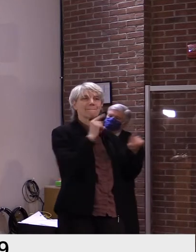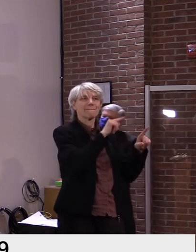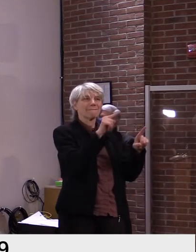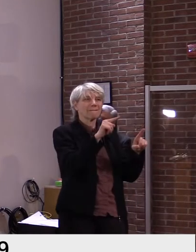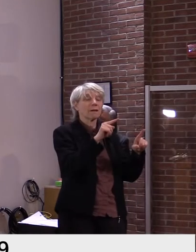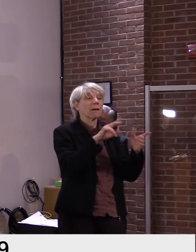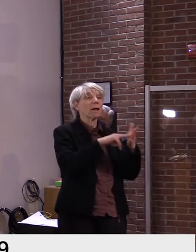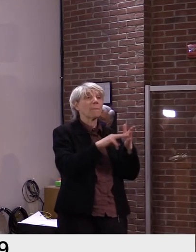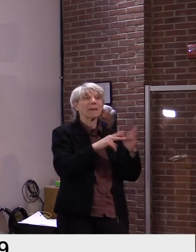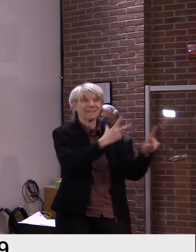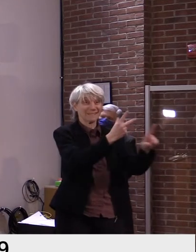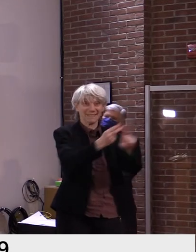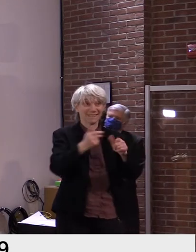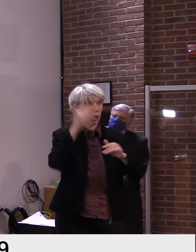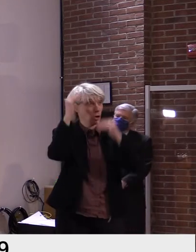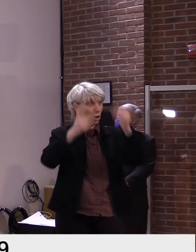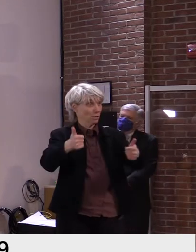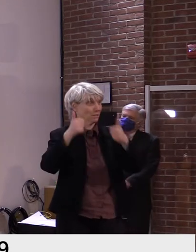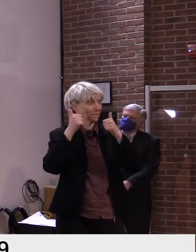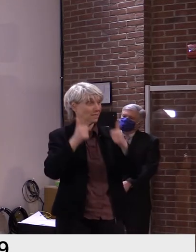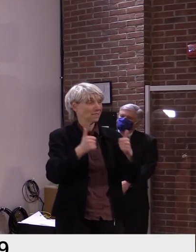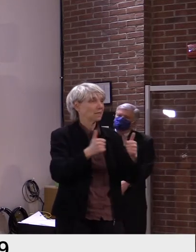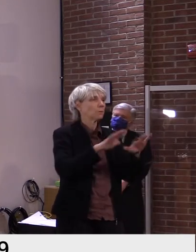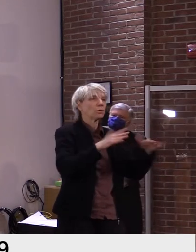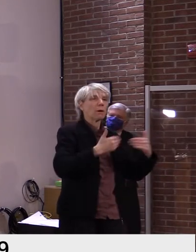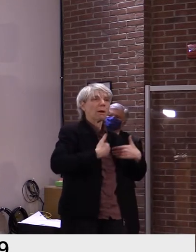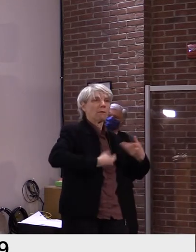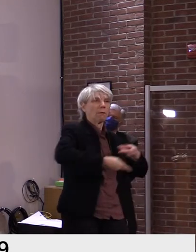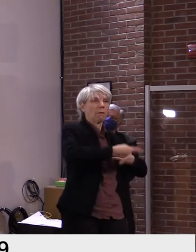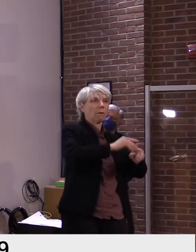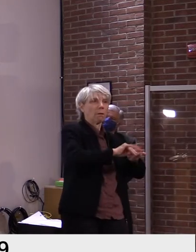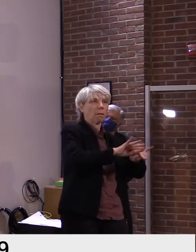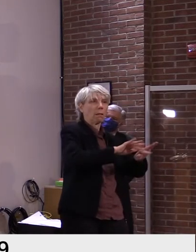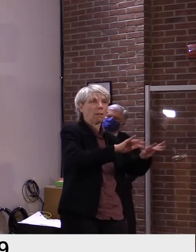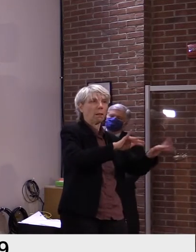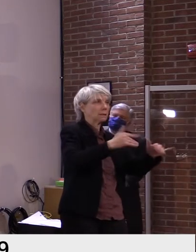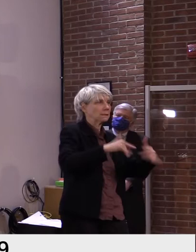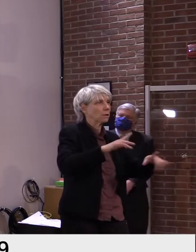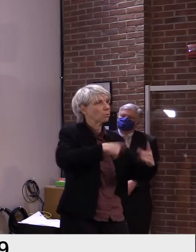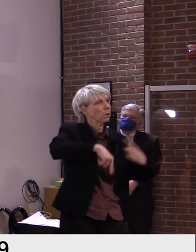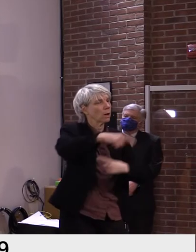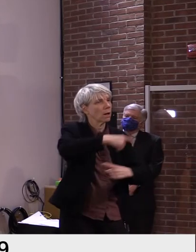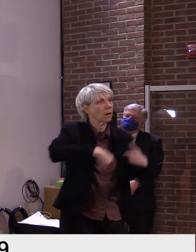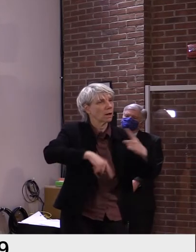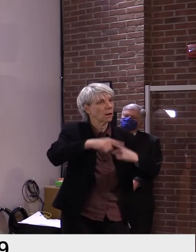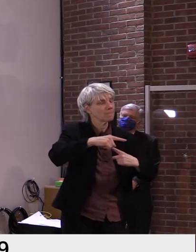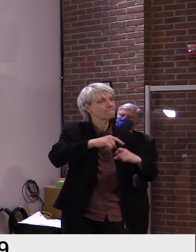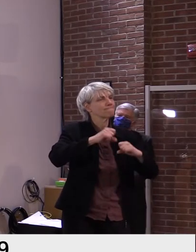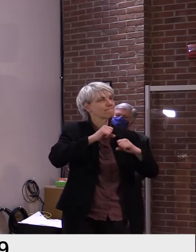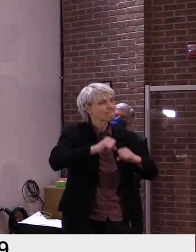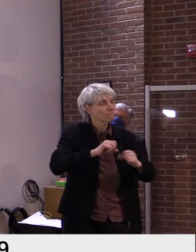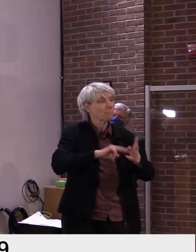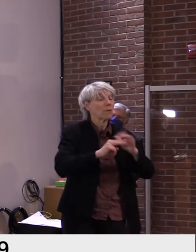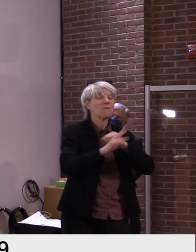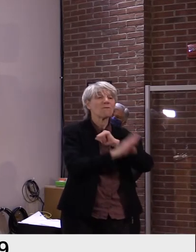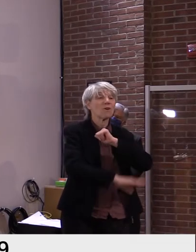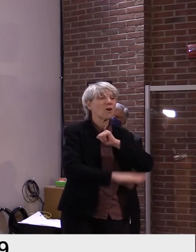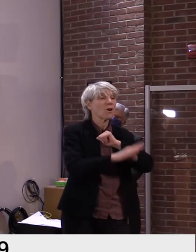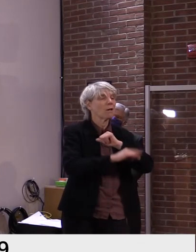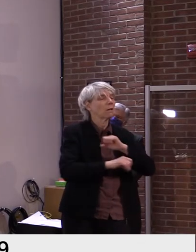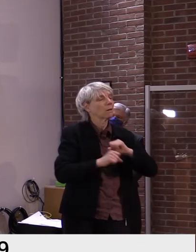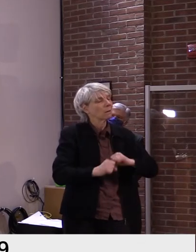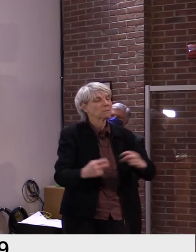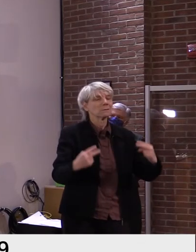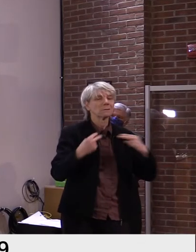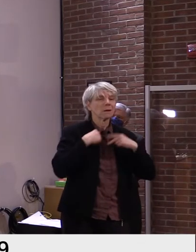be wearing masks and staying 6 feet apart, or will something else be the normal? I